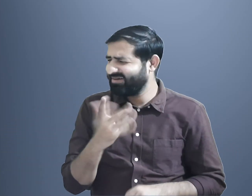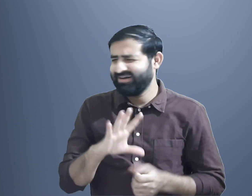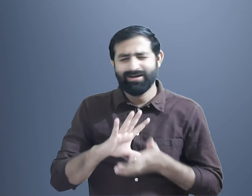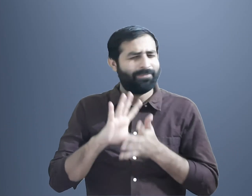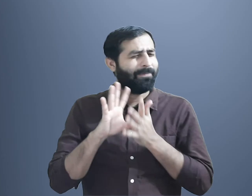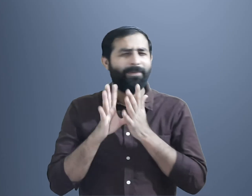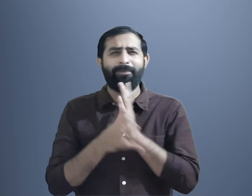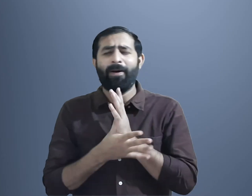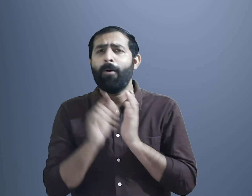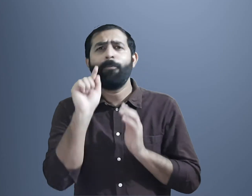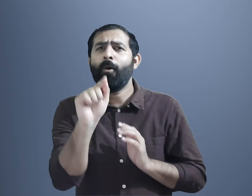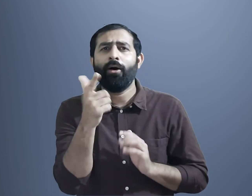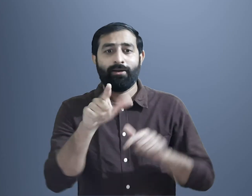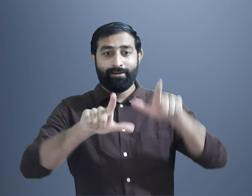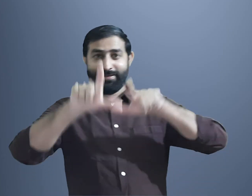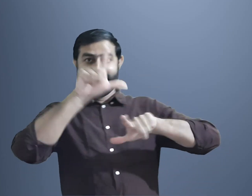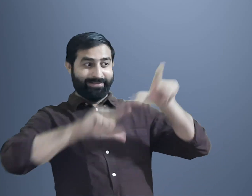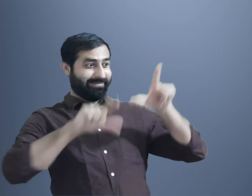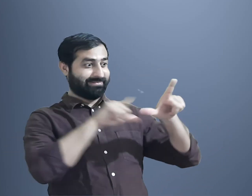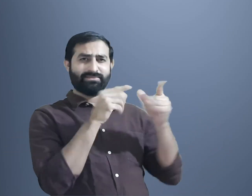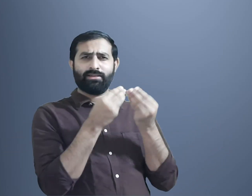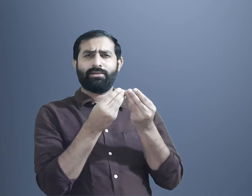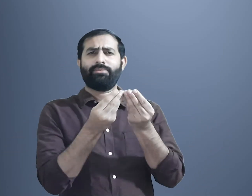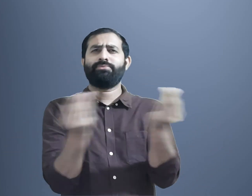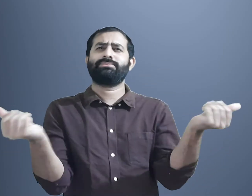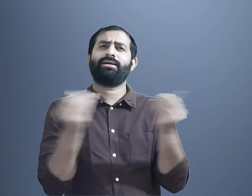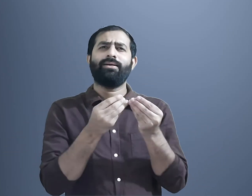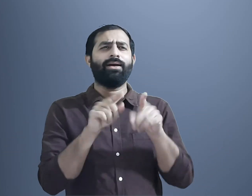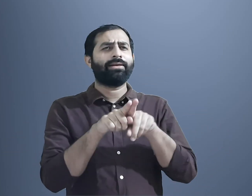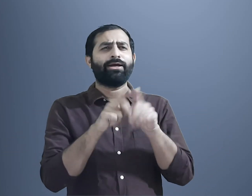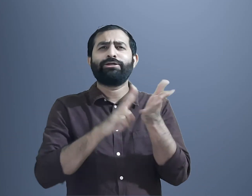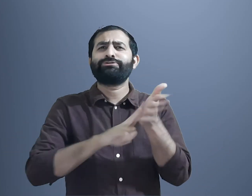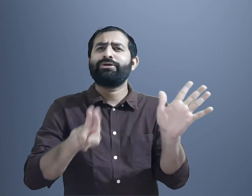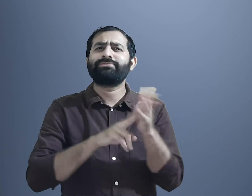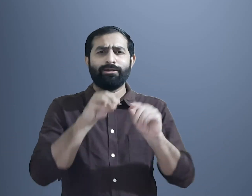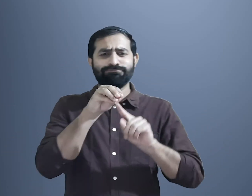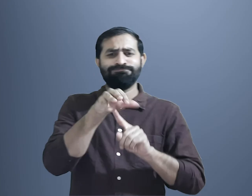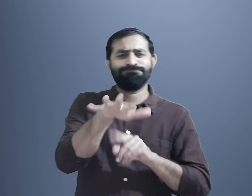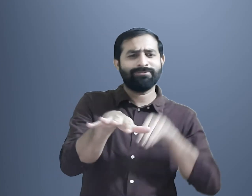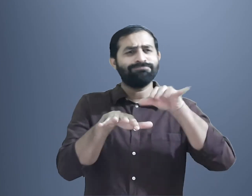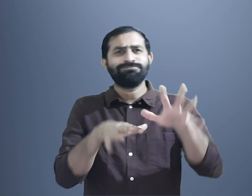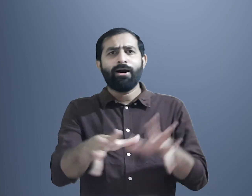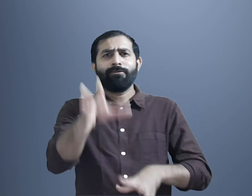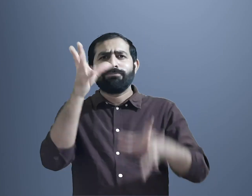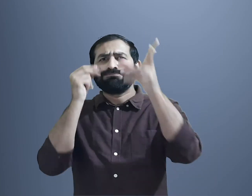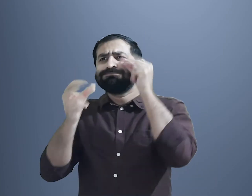all. The point is that we use language automatically without practically thinking about it. We acquire it